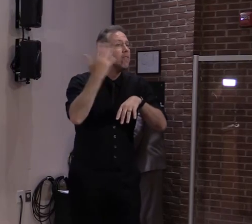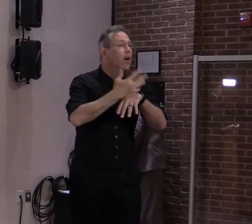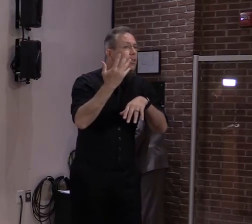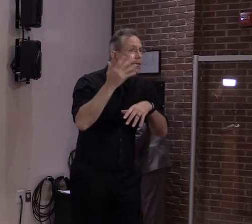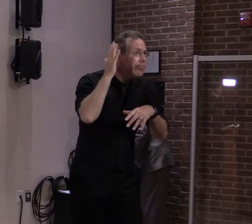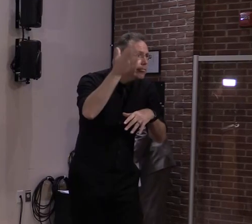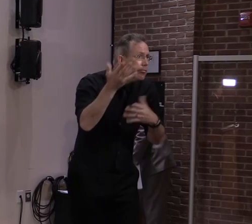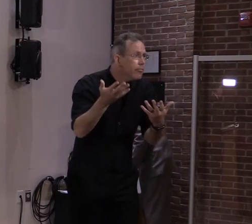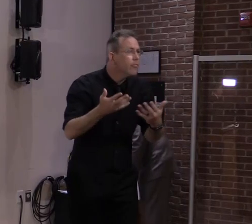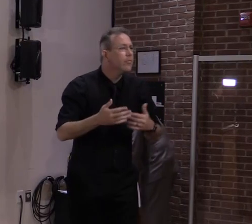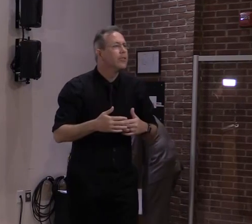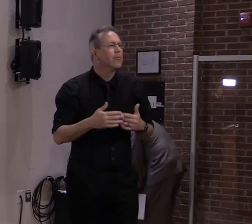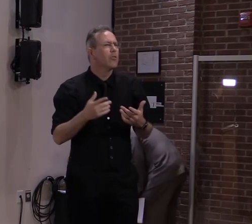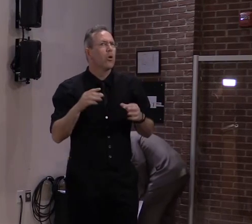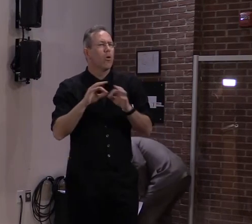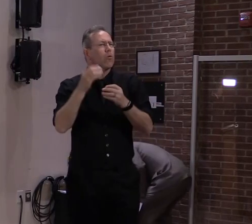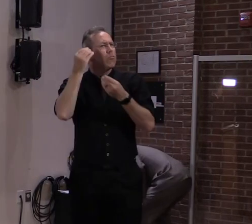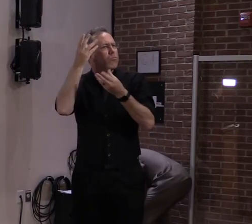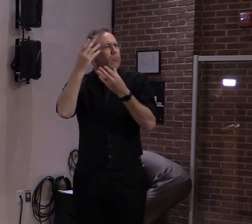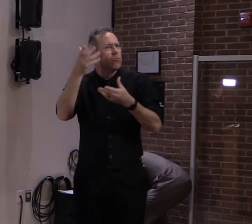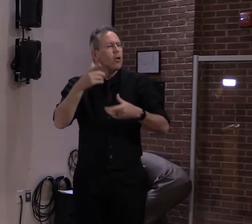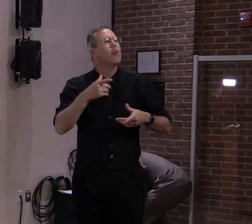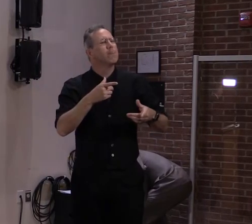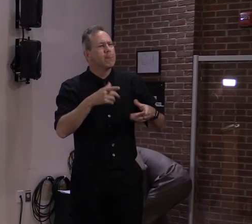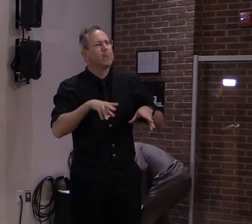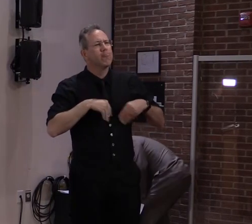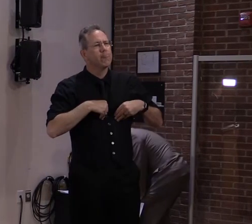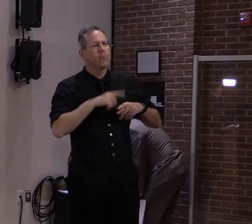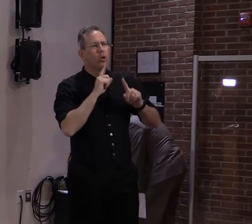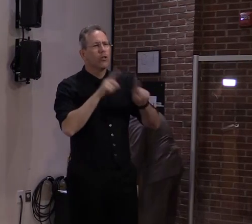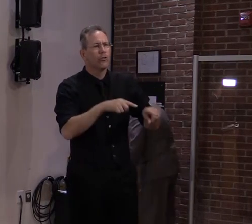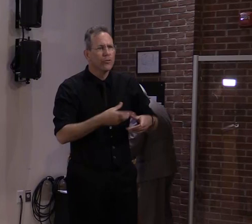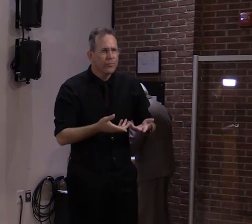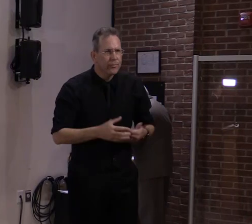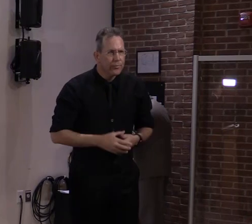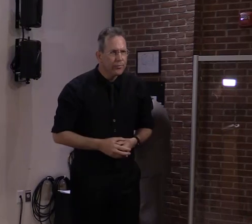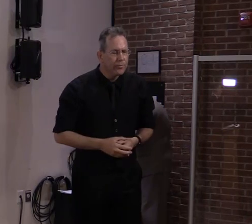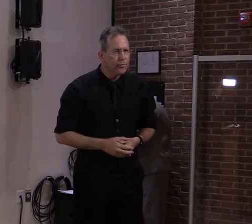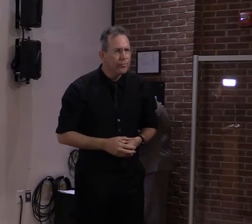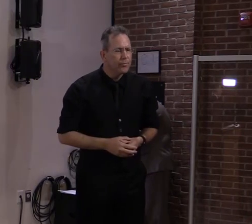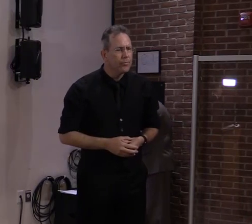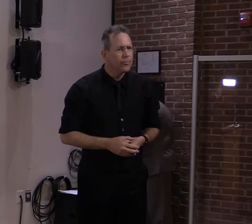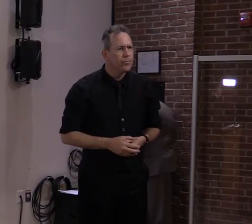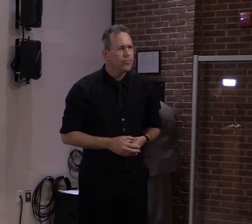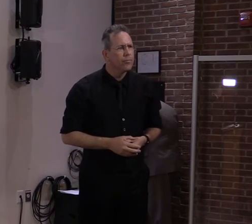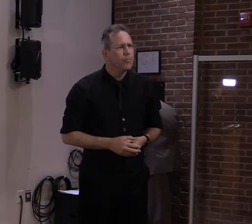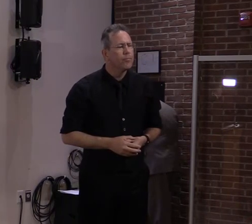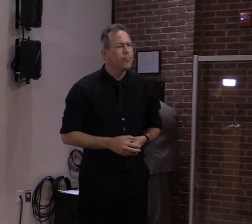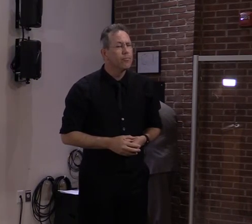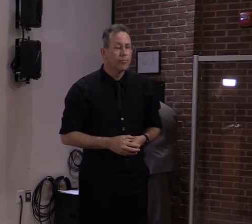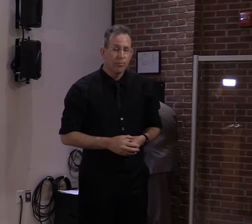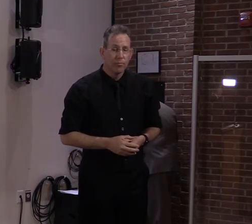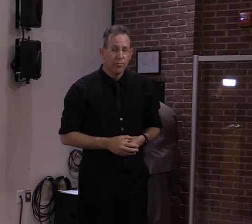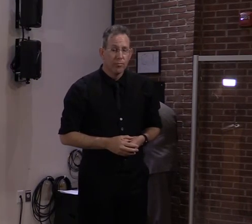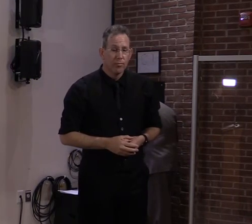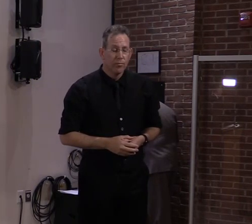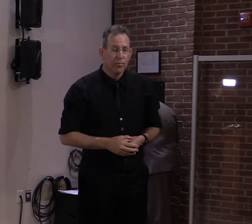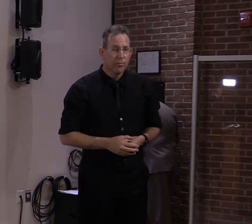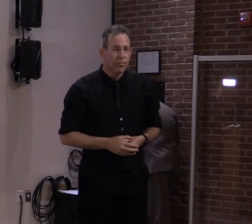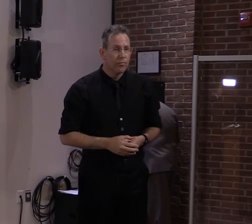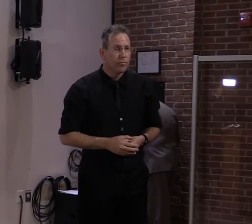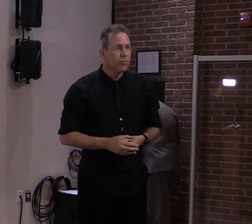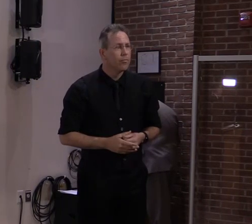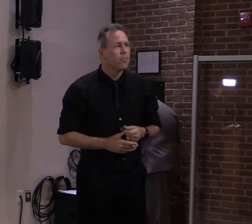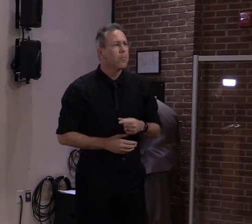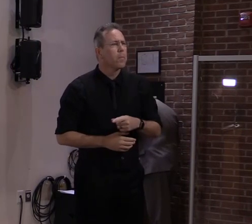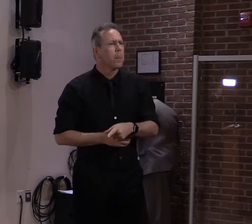at very specific additional hours or additional employment. Okay. One of